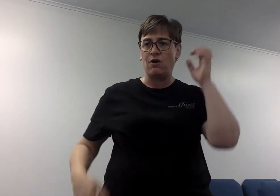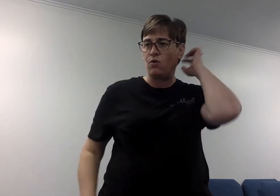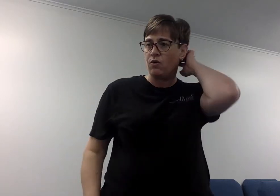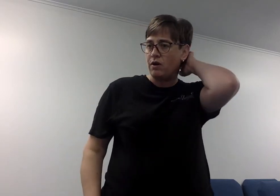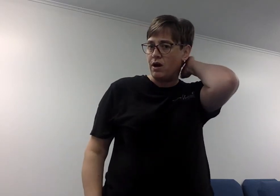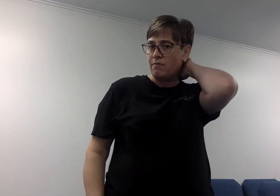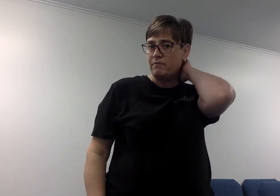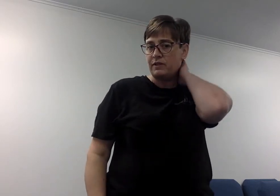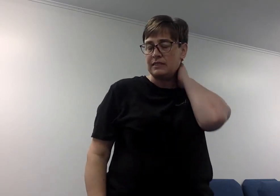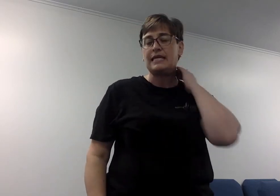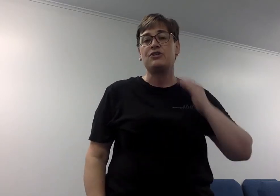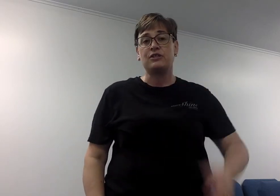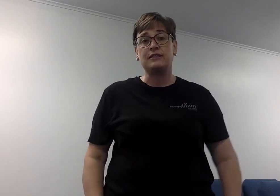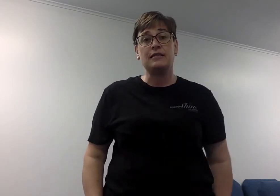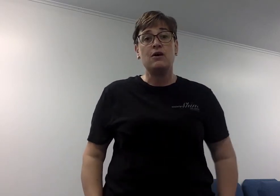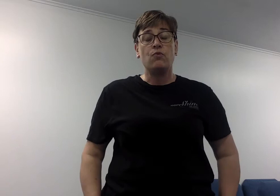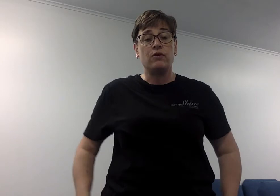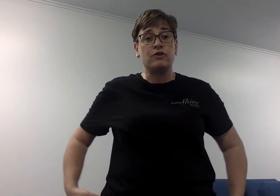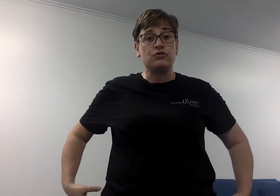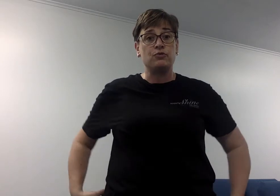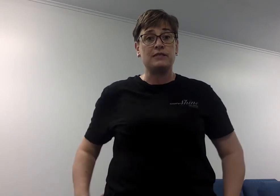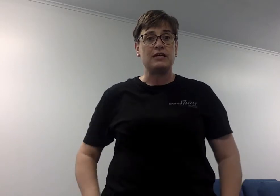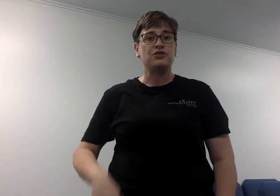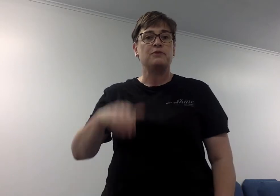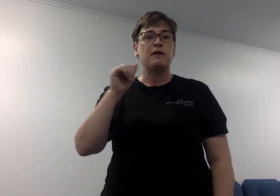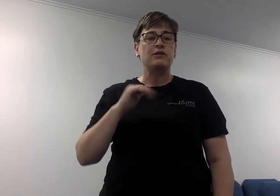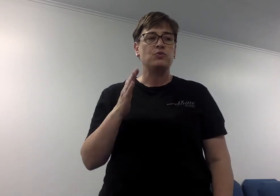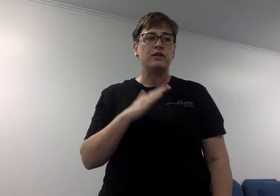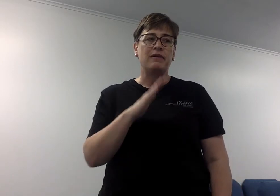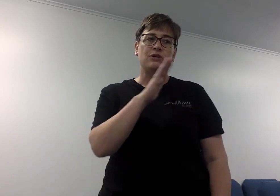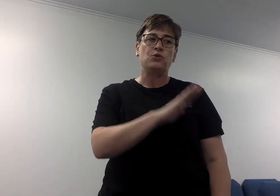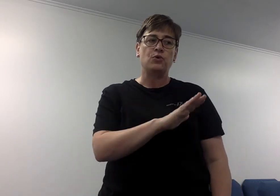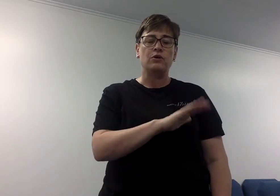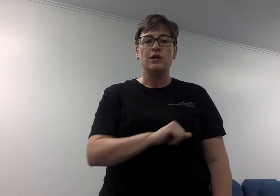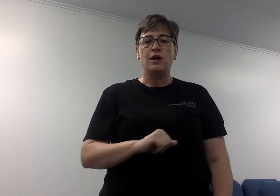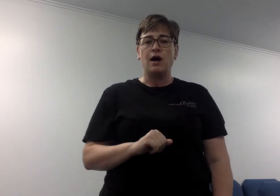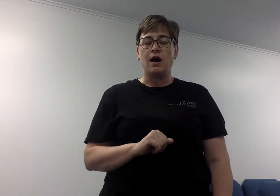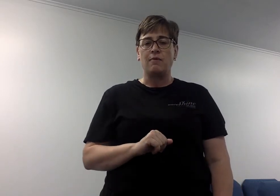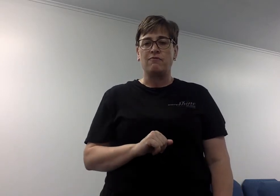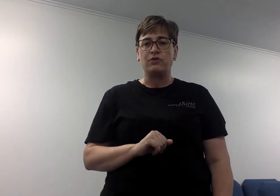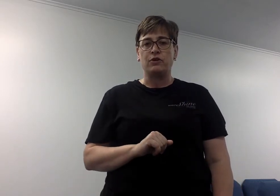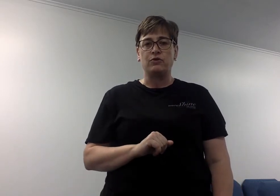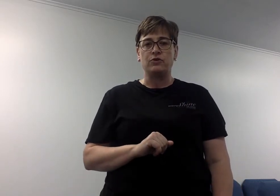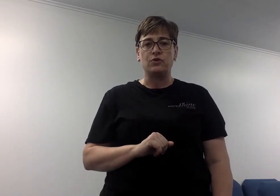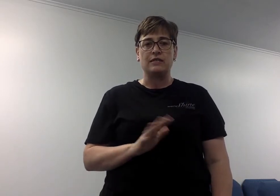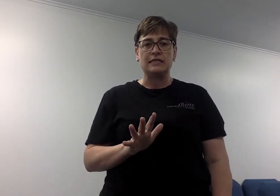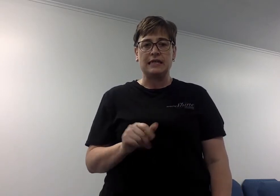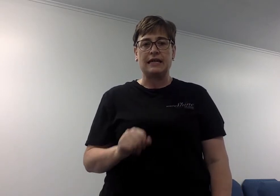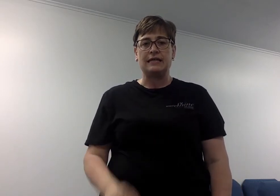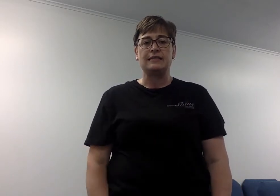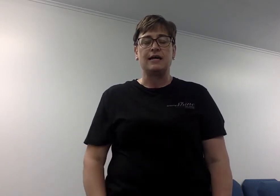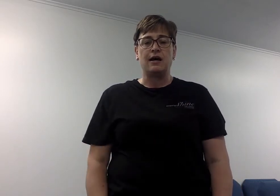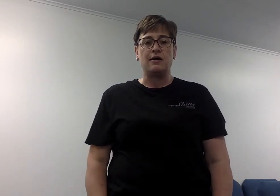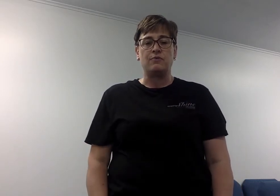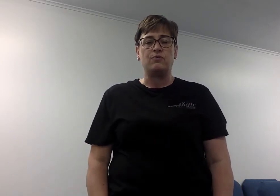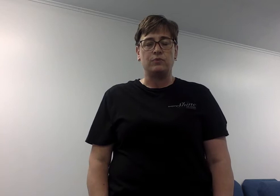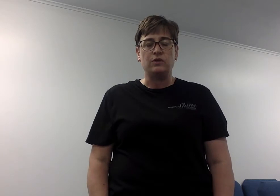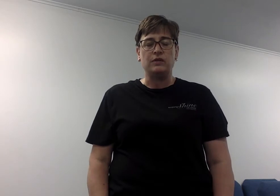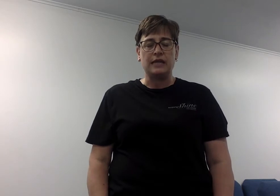our sessions, one of our Zoom sessions. But I just wanted to make sure for those who didn't get it, you can get it